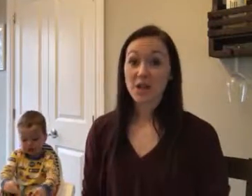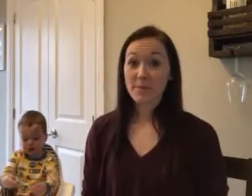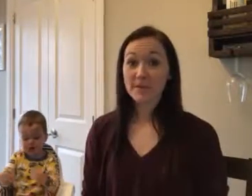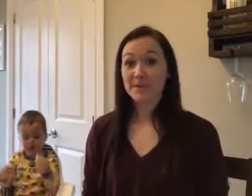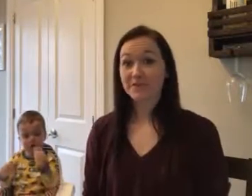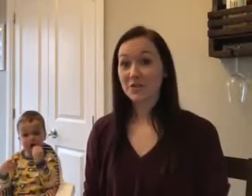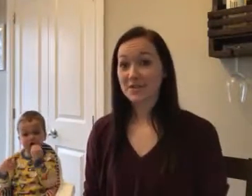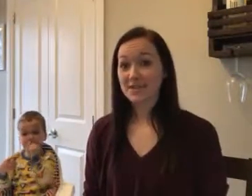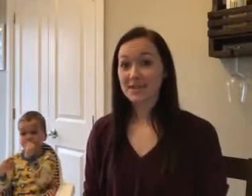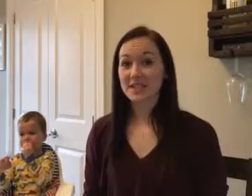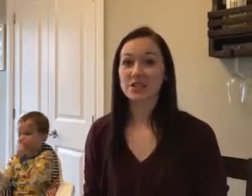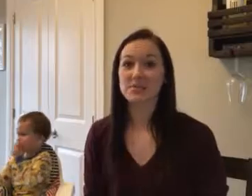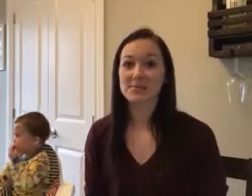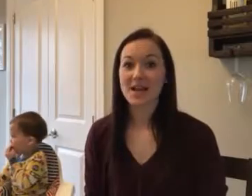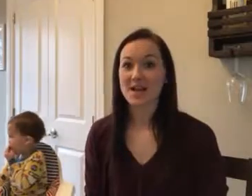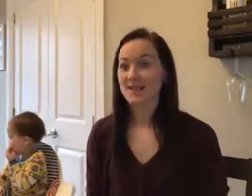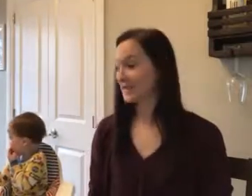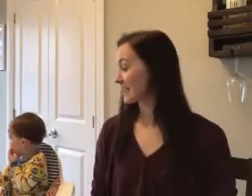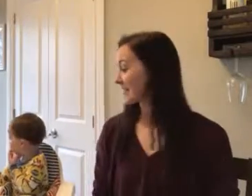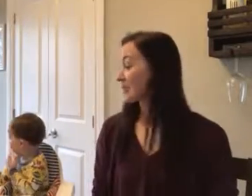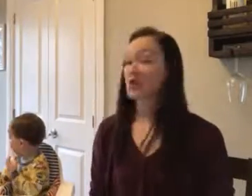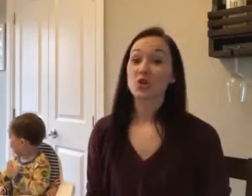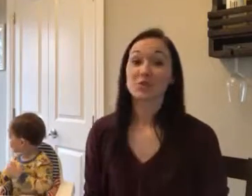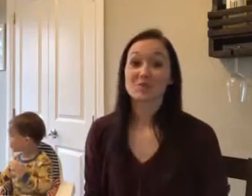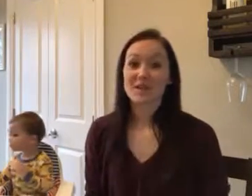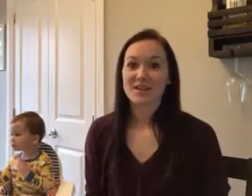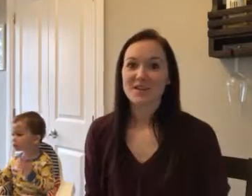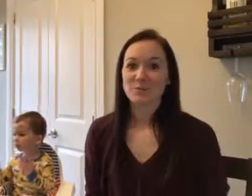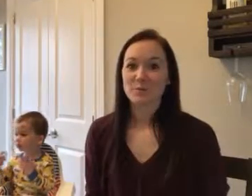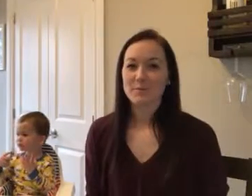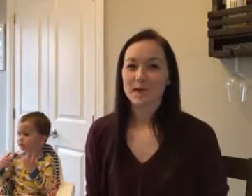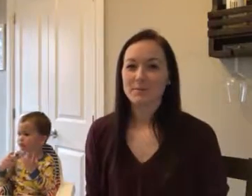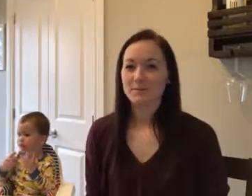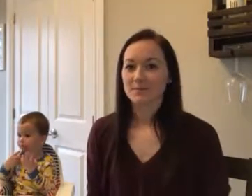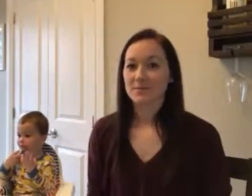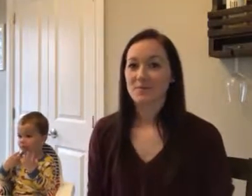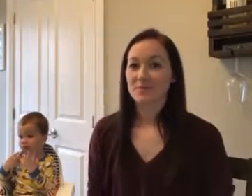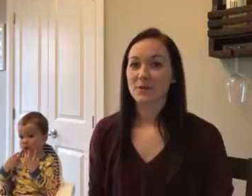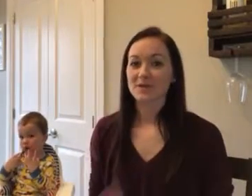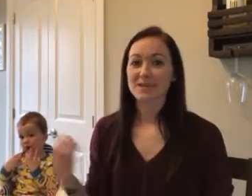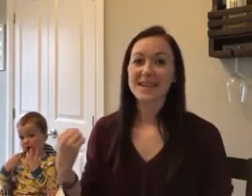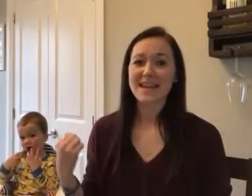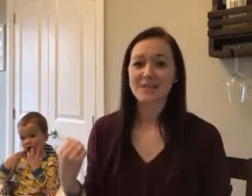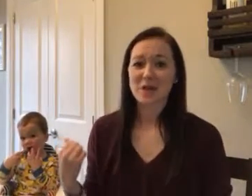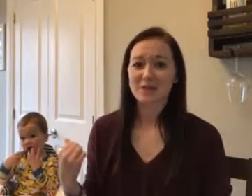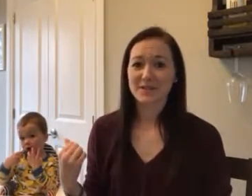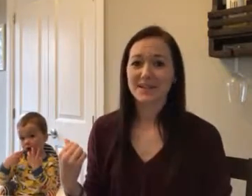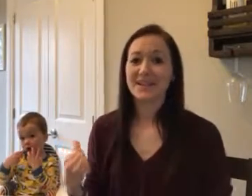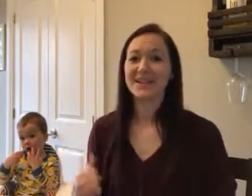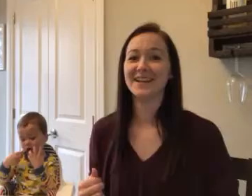stop, take a few minutes to teach you some signs. So, guess what we made? Well, he ate them all already.